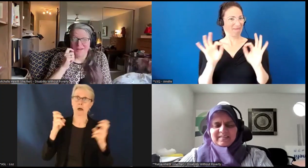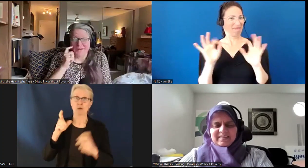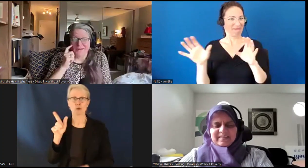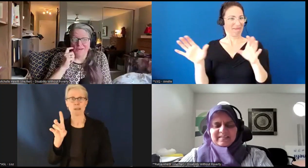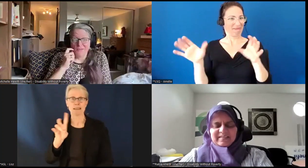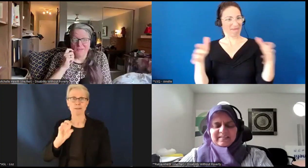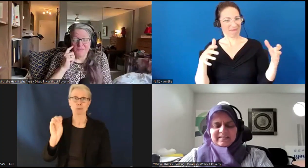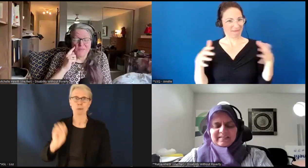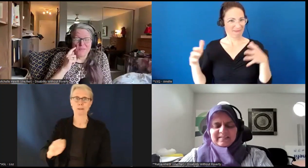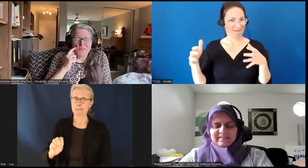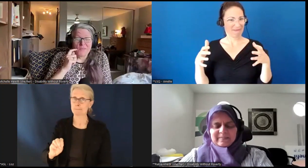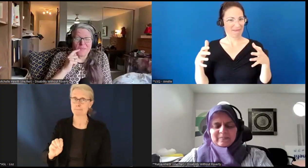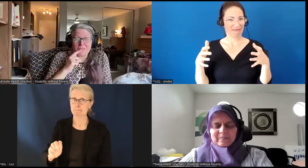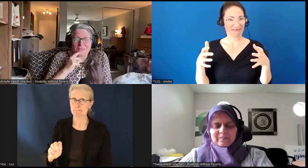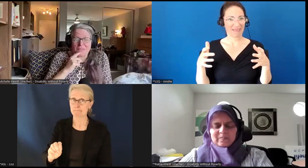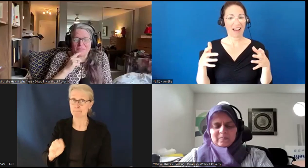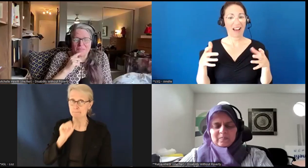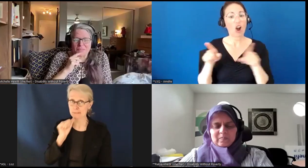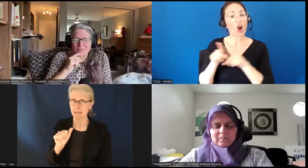Definitely not.